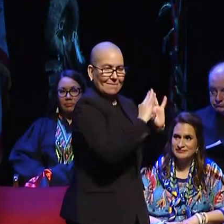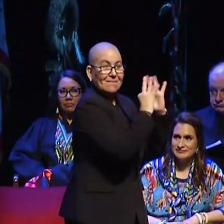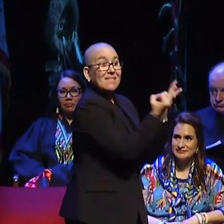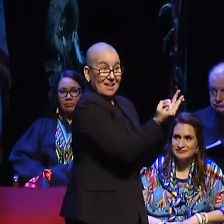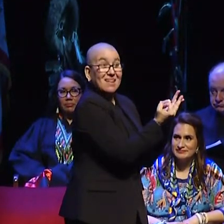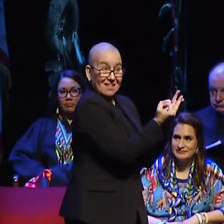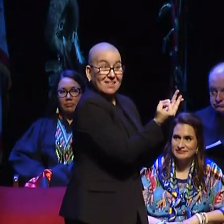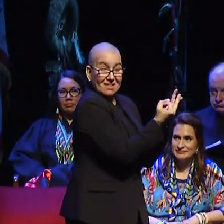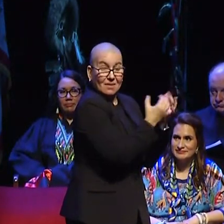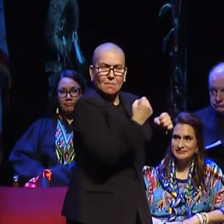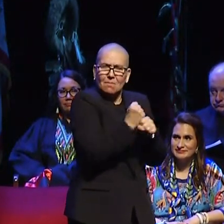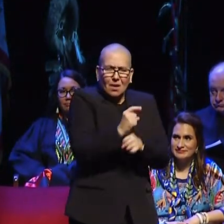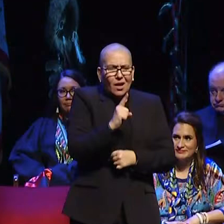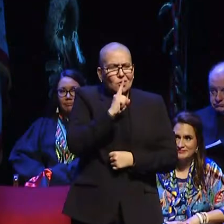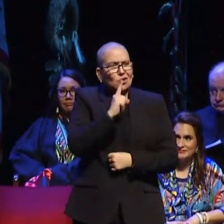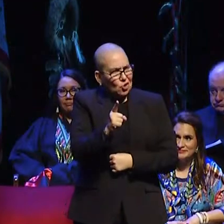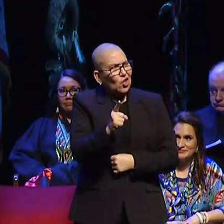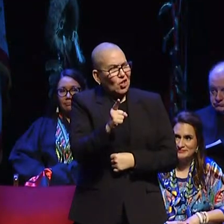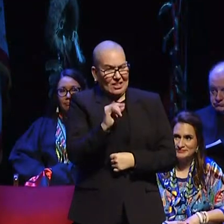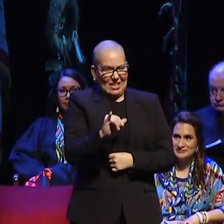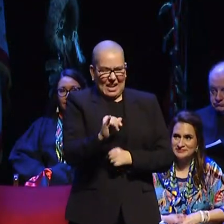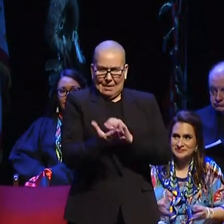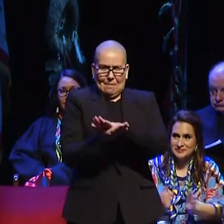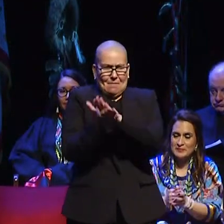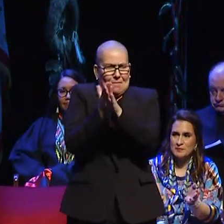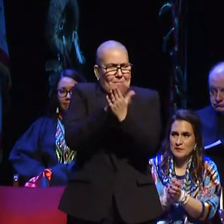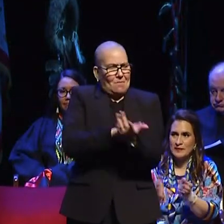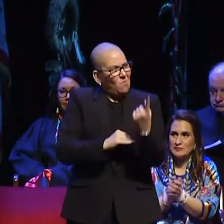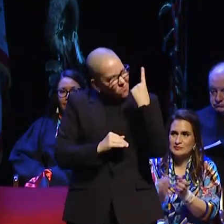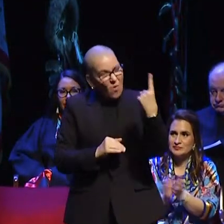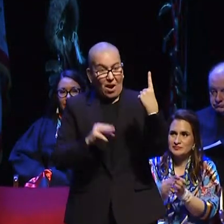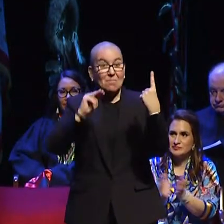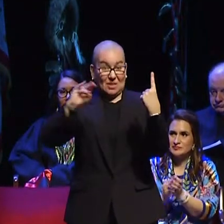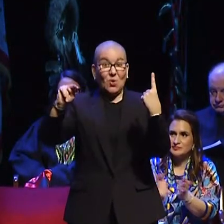Minnesota does truly become one Minnesota.